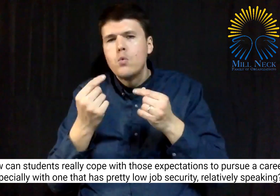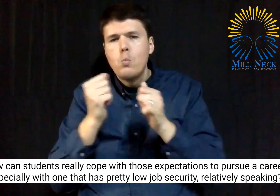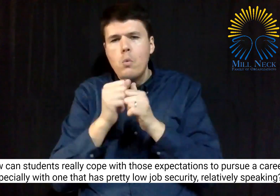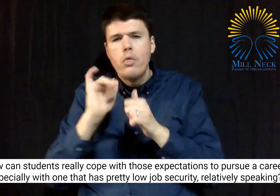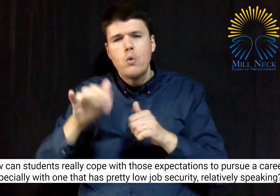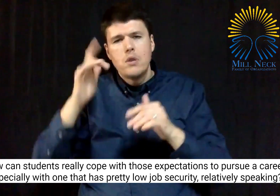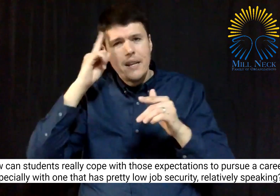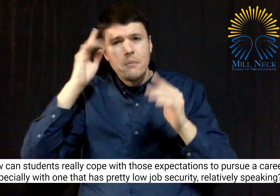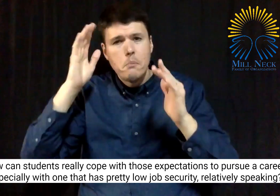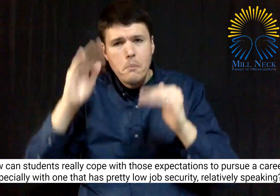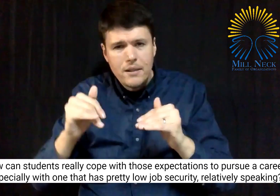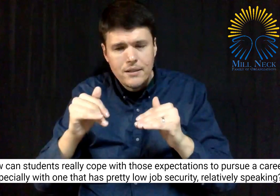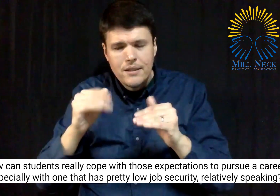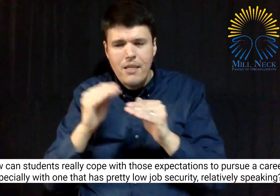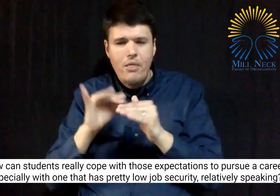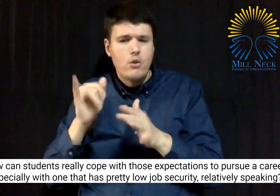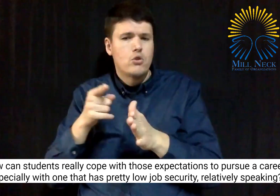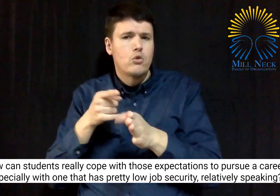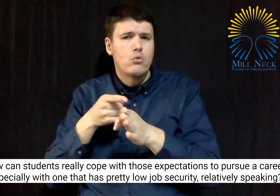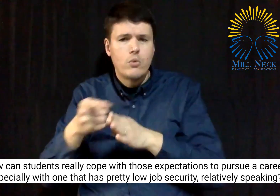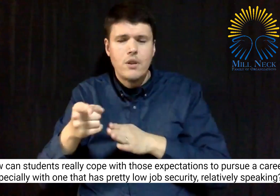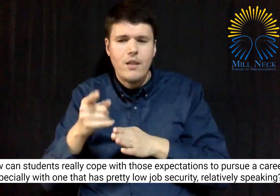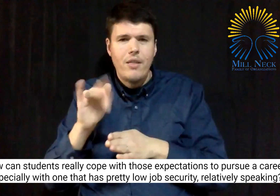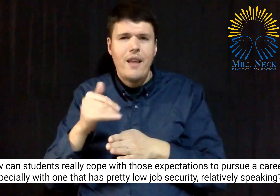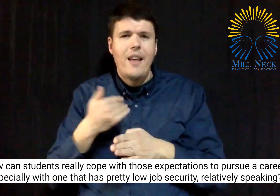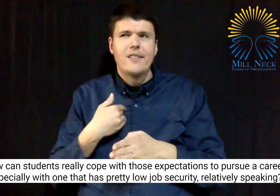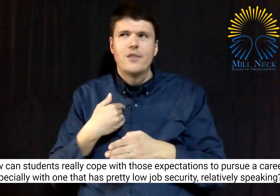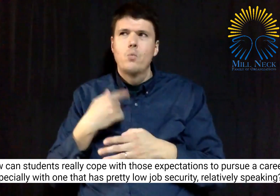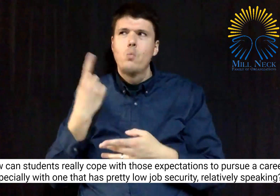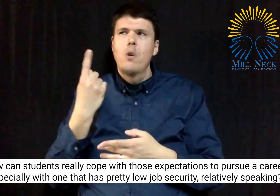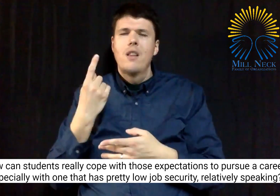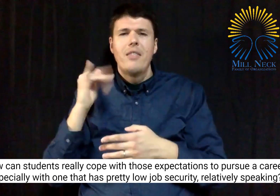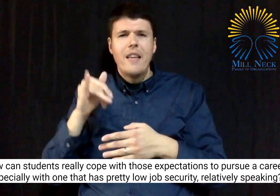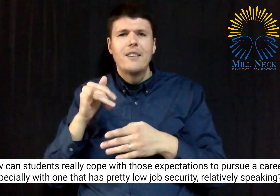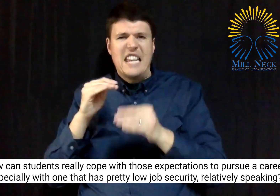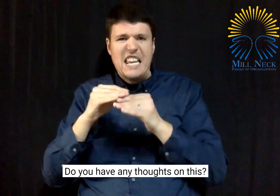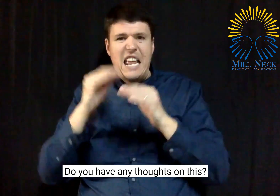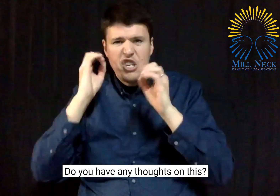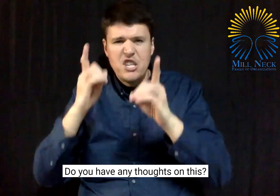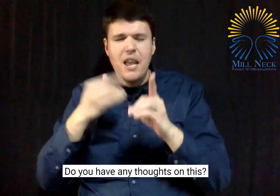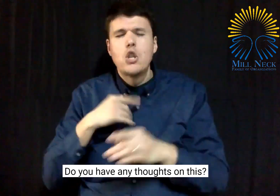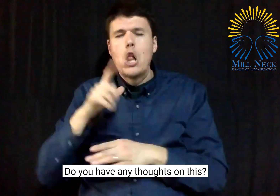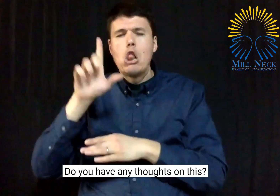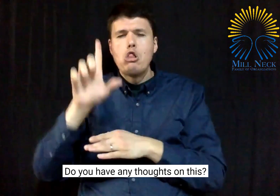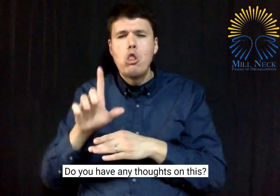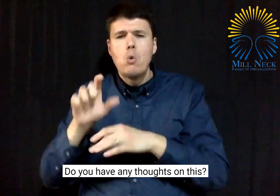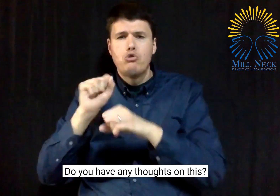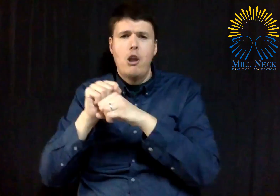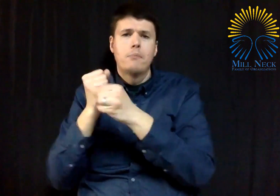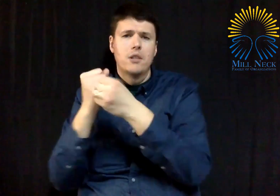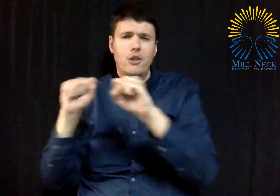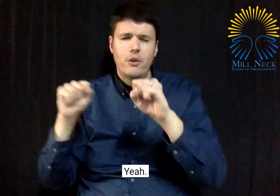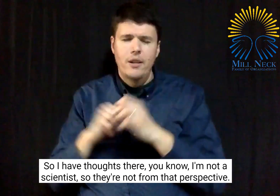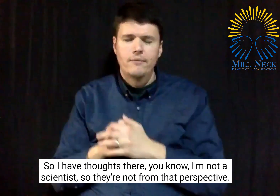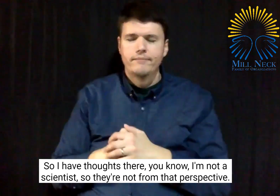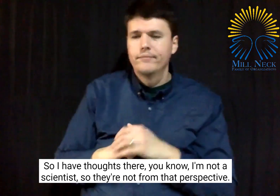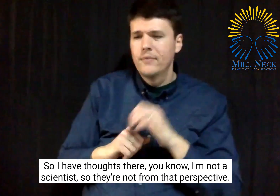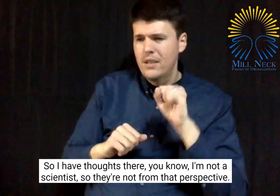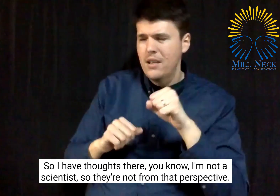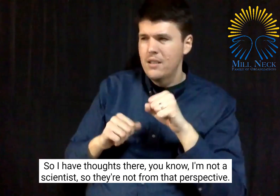especially with one that has pretty low job security, relatively speaking? Do you have any thoughts on this? Yeah, so I have thoughts there.